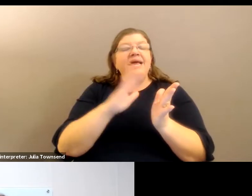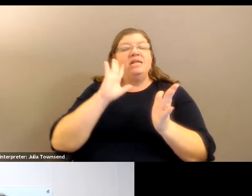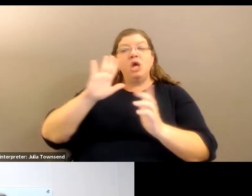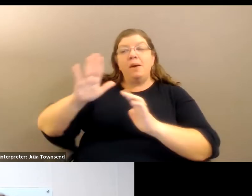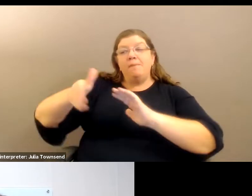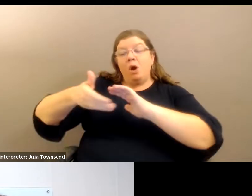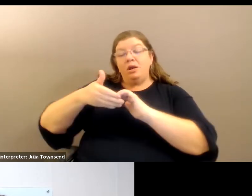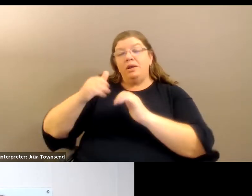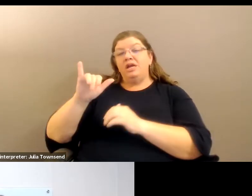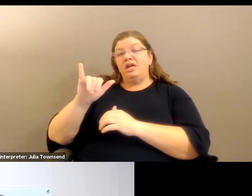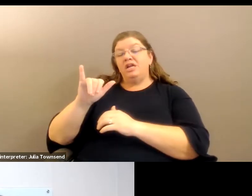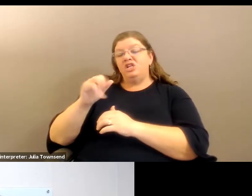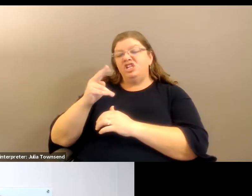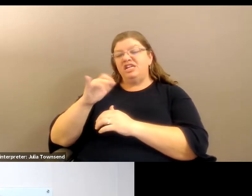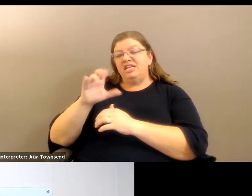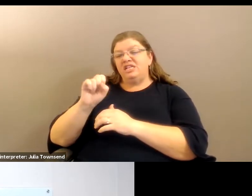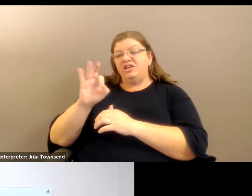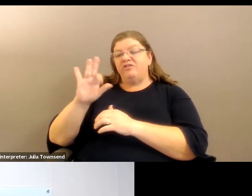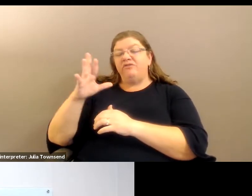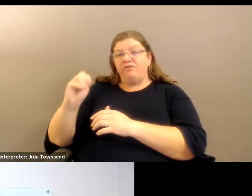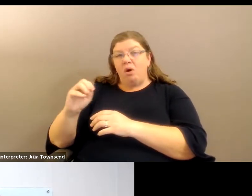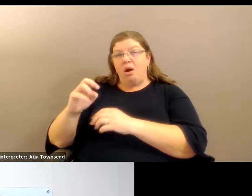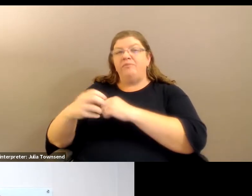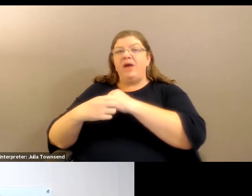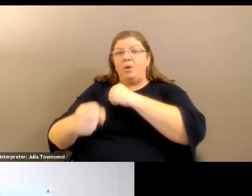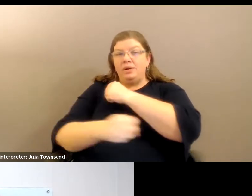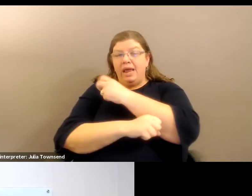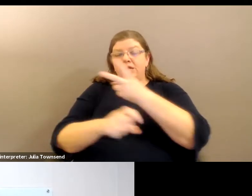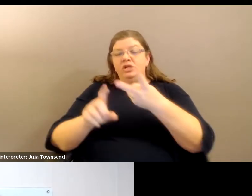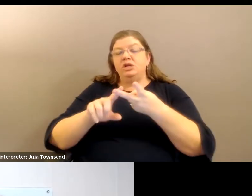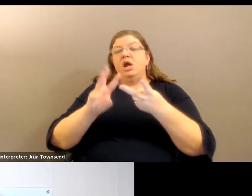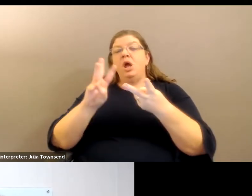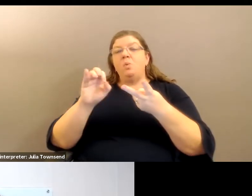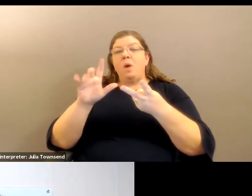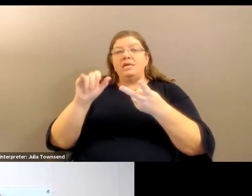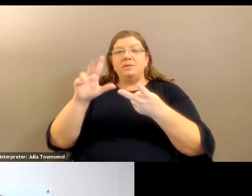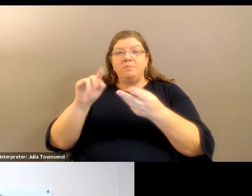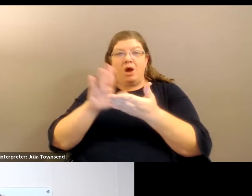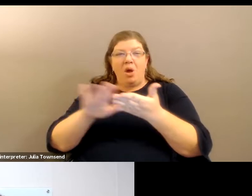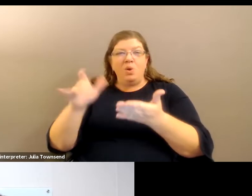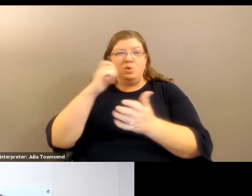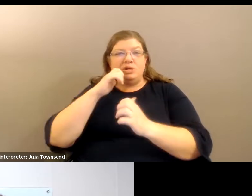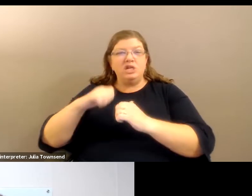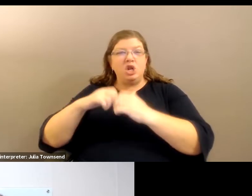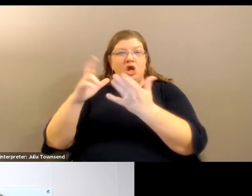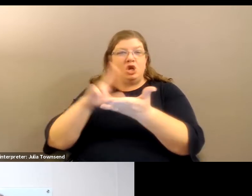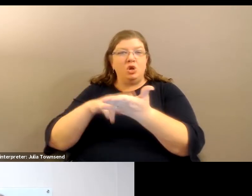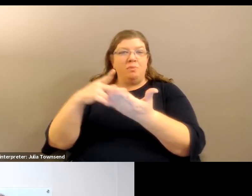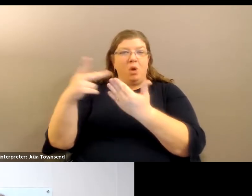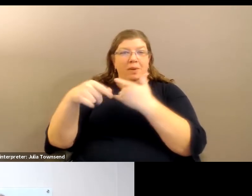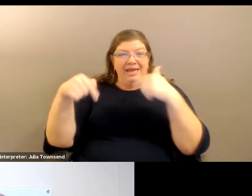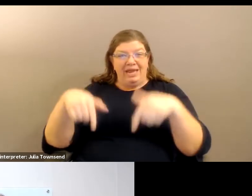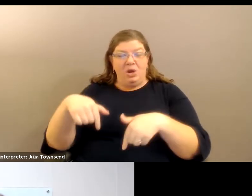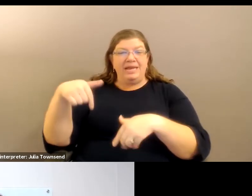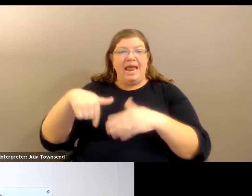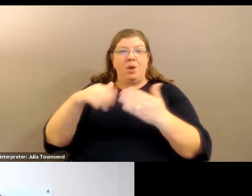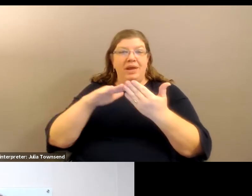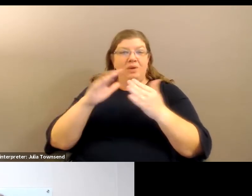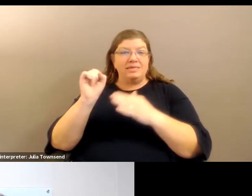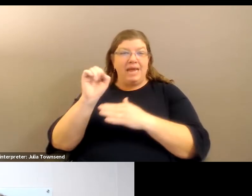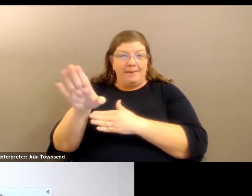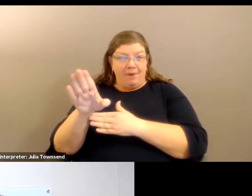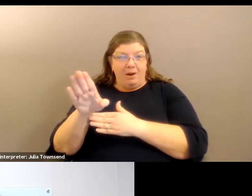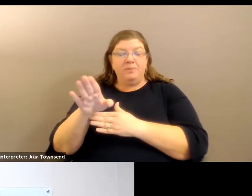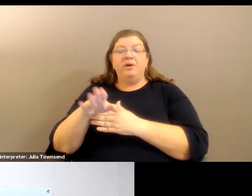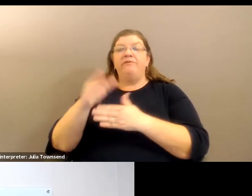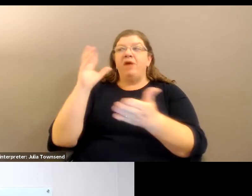with the James S. Bauer Foundation, Westmont College, who just launched a nursing program here in downtown Santa Barbara, very